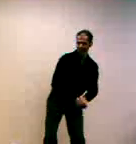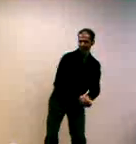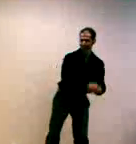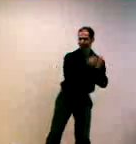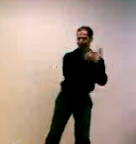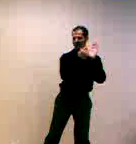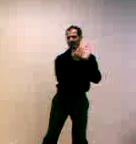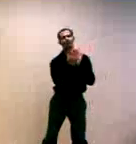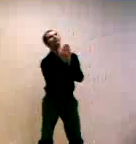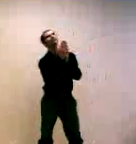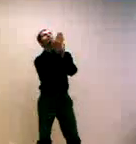everyone,